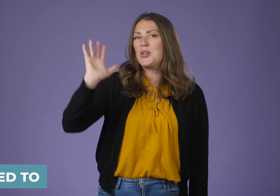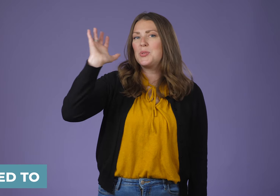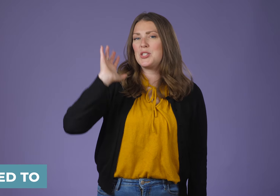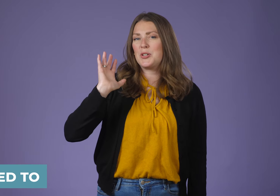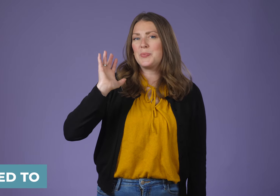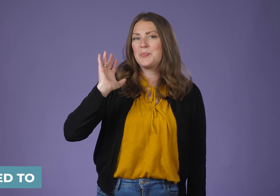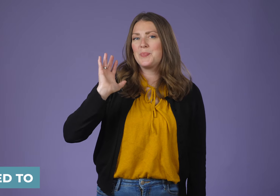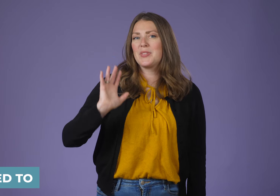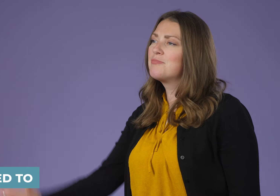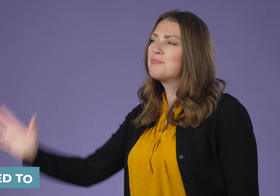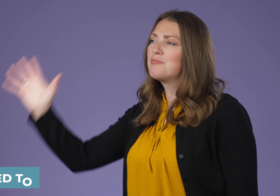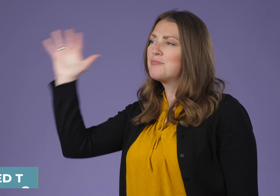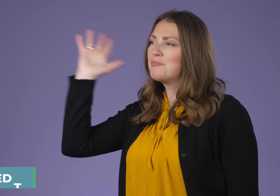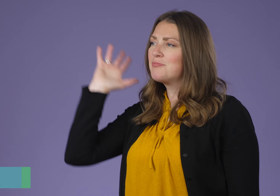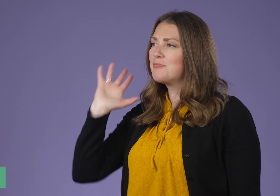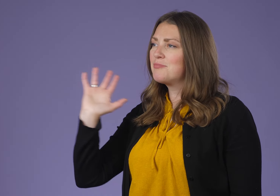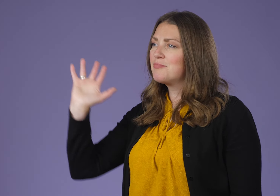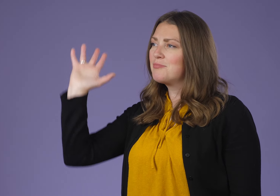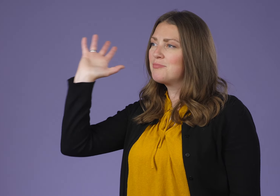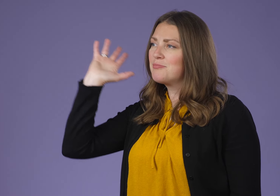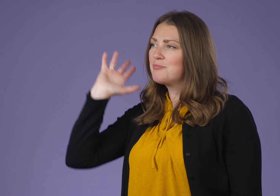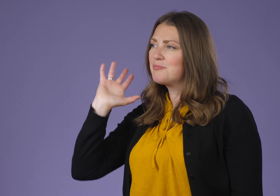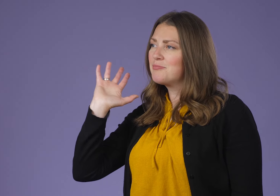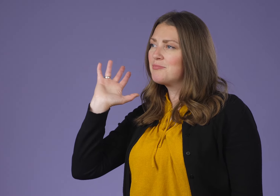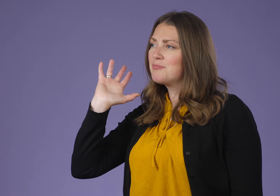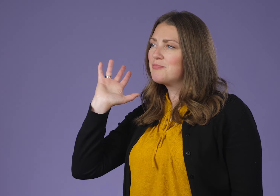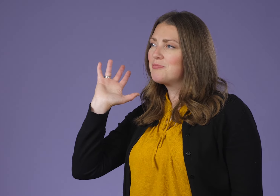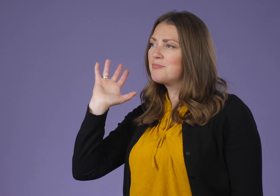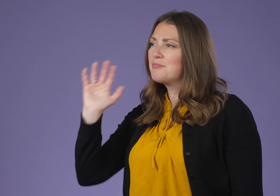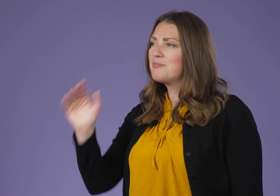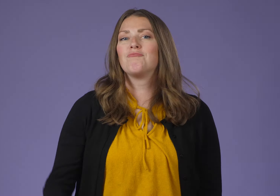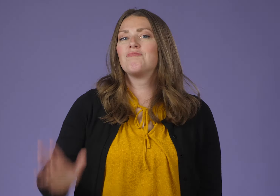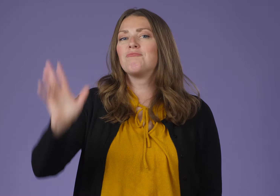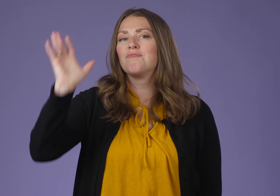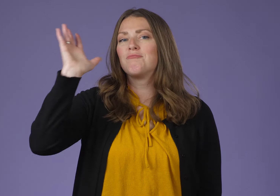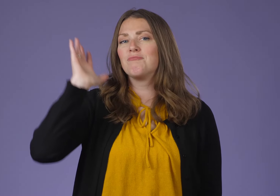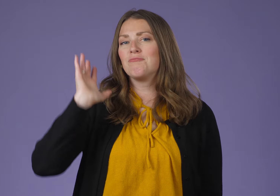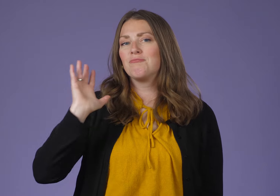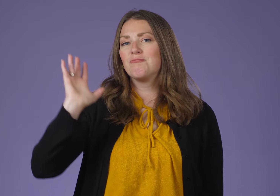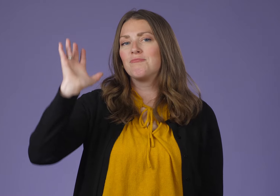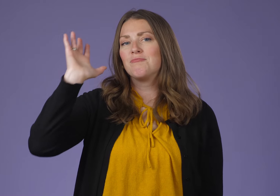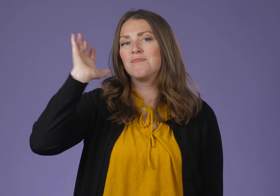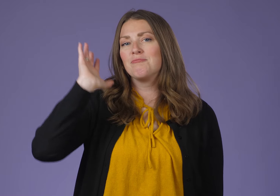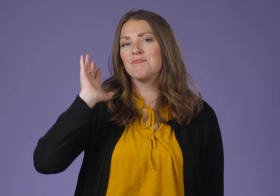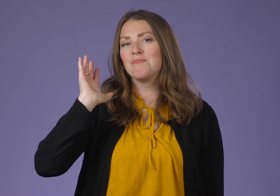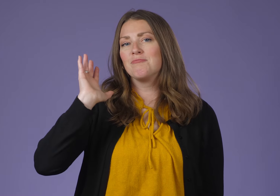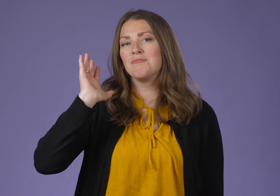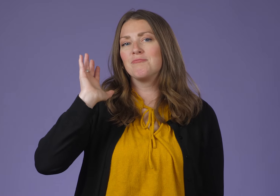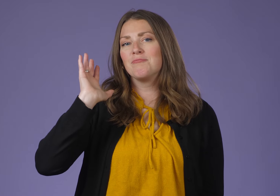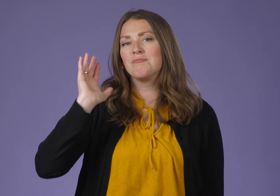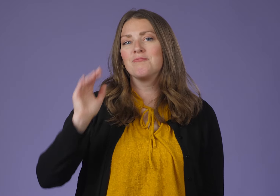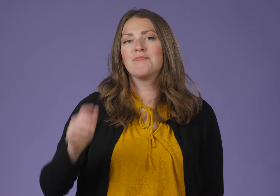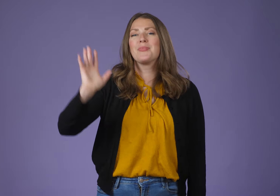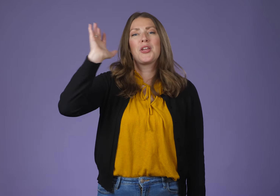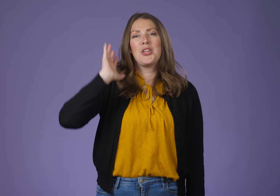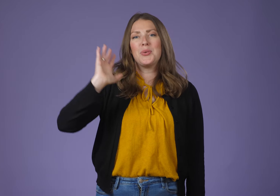Used to. You have a 5 hand moving in a circular motion, moving into your past. Used